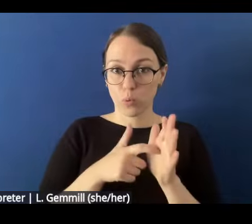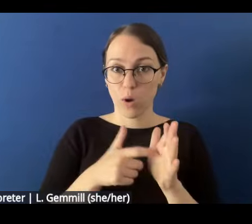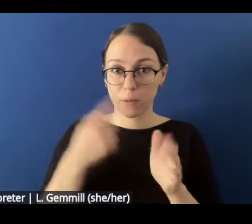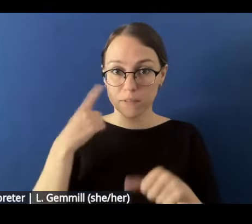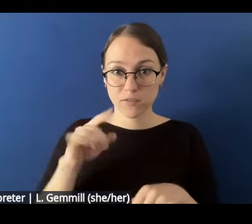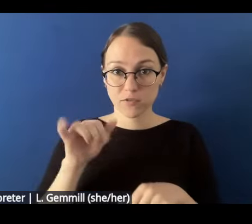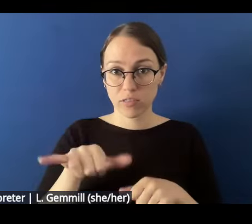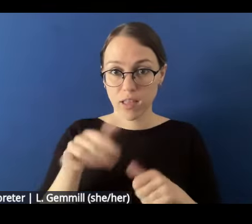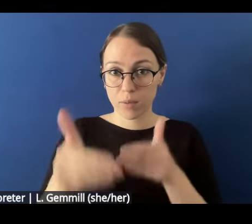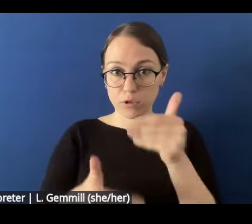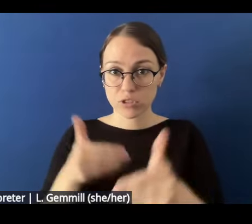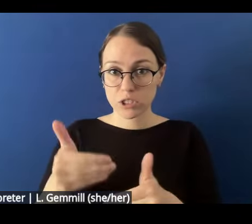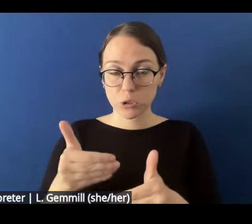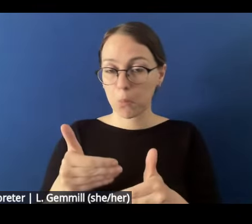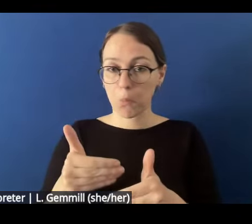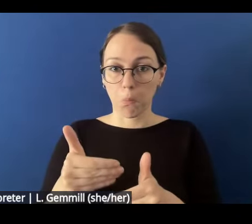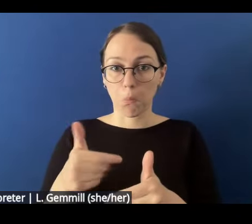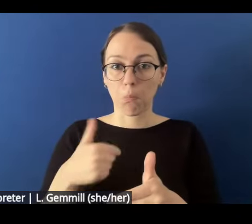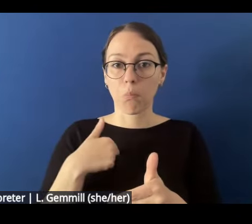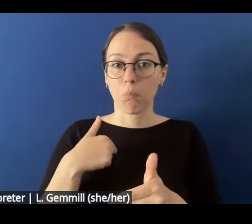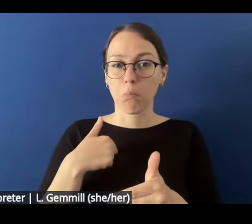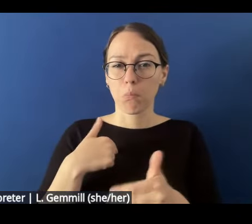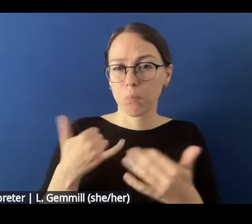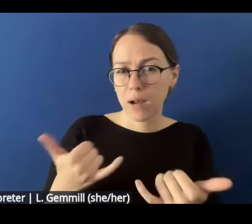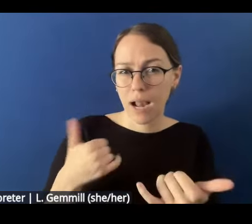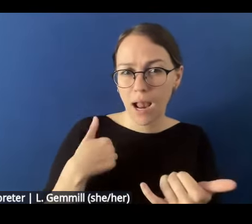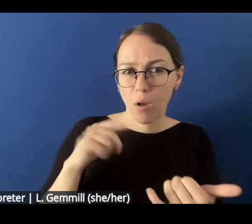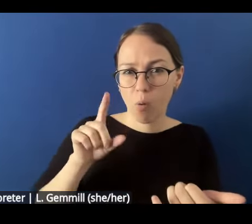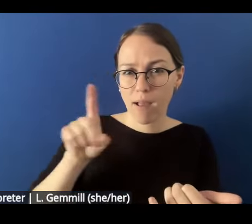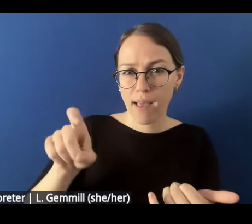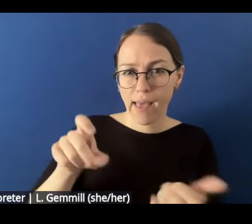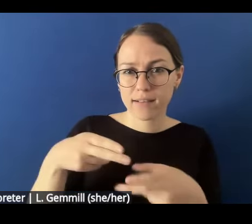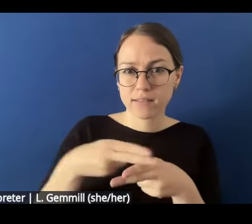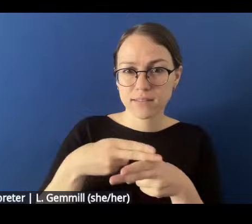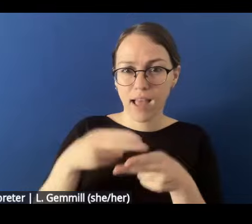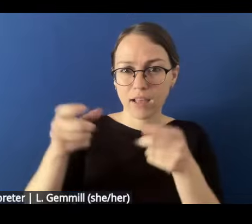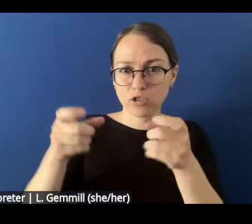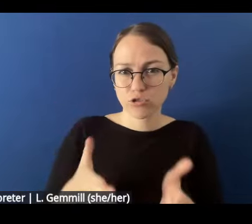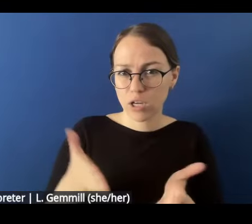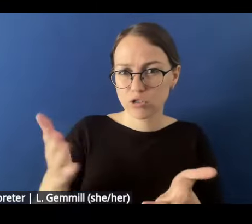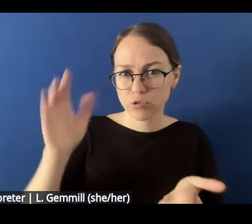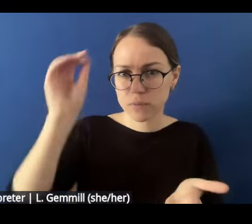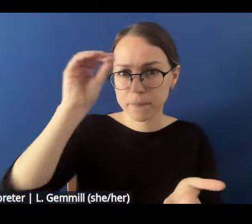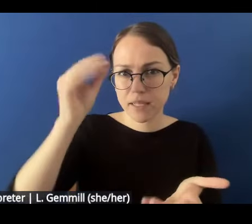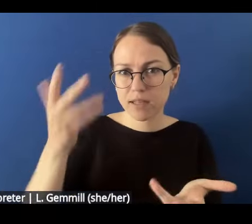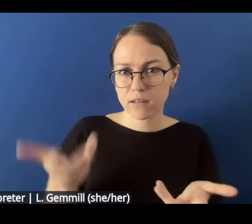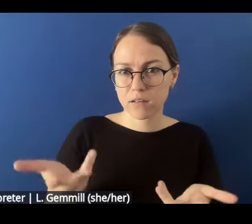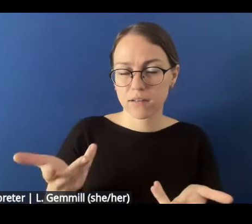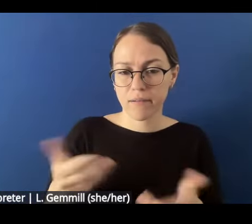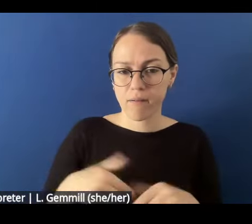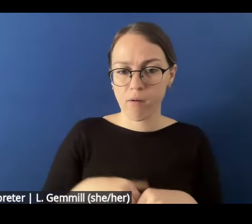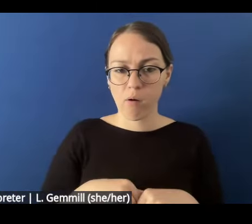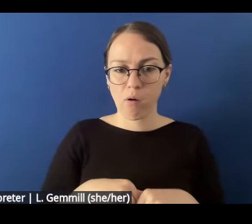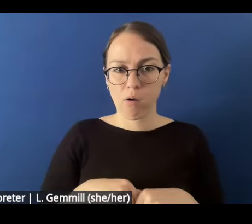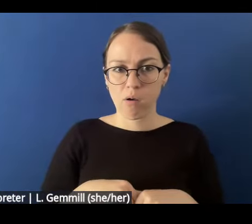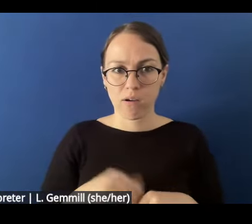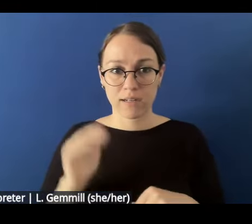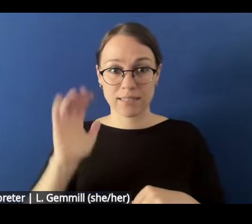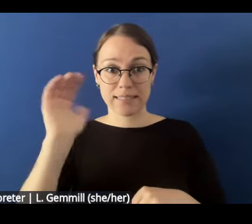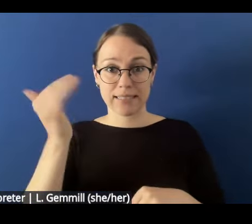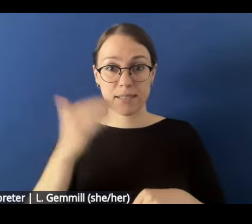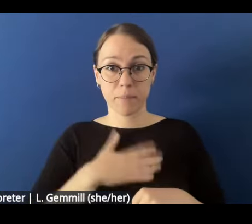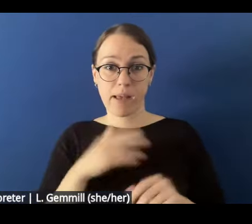To some extent, I would invite the acting director to comment on what they think the scope of their authority is. It seems to me like the